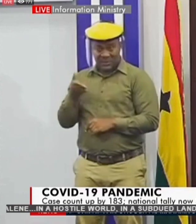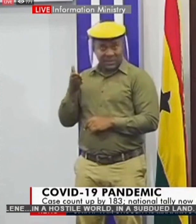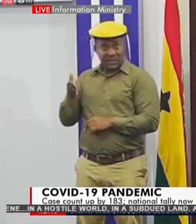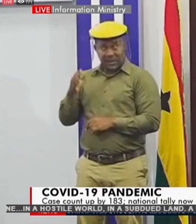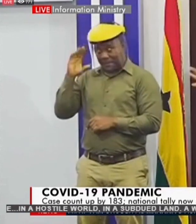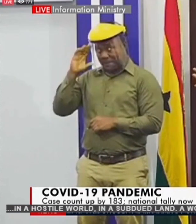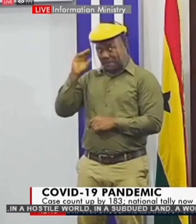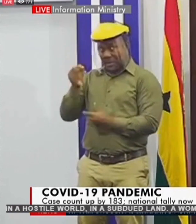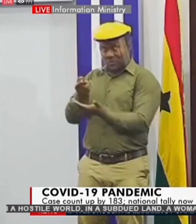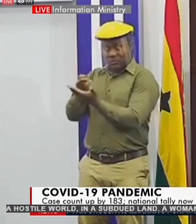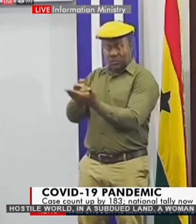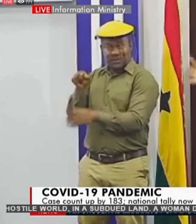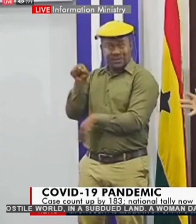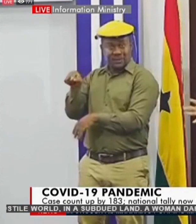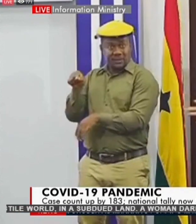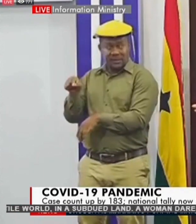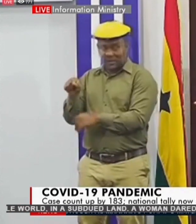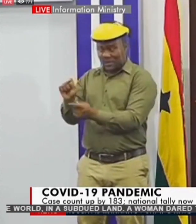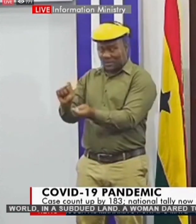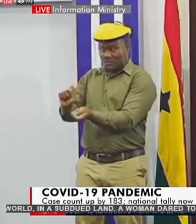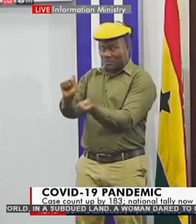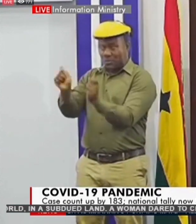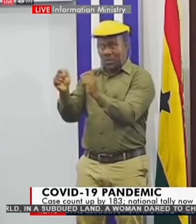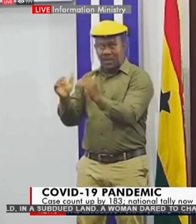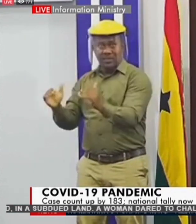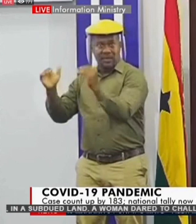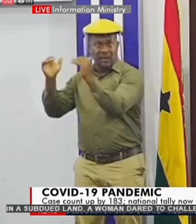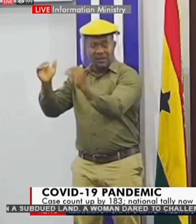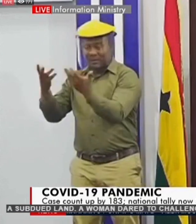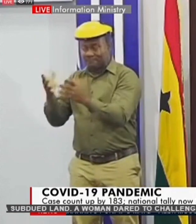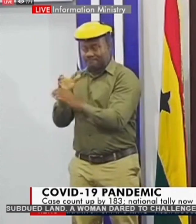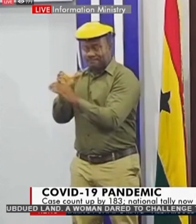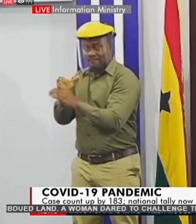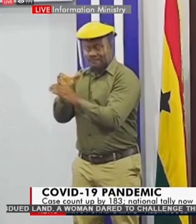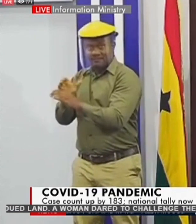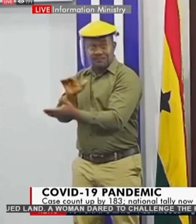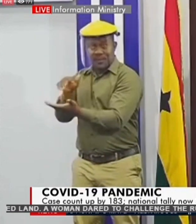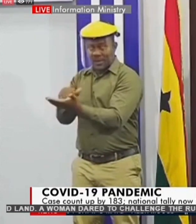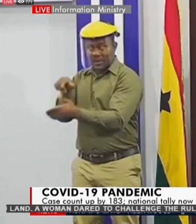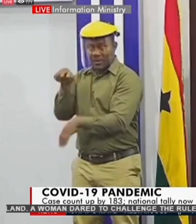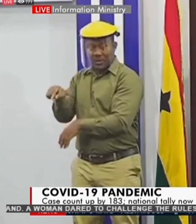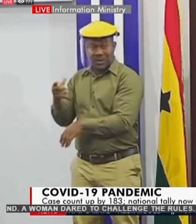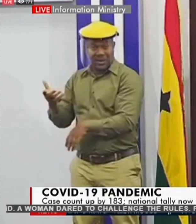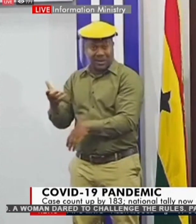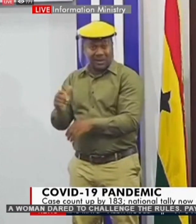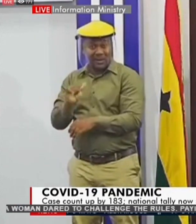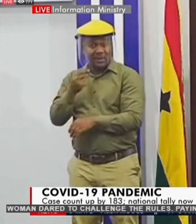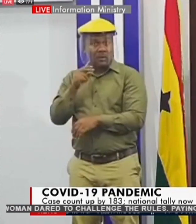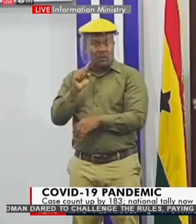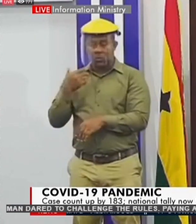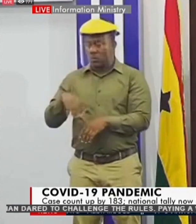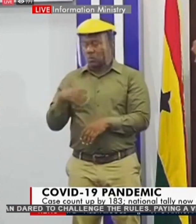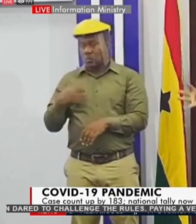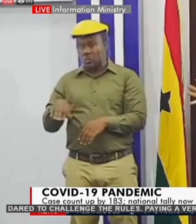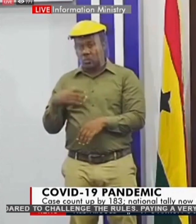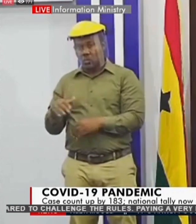into a treatment center. These are the actions that the Ghana Health Service is taking to